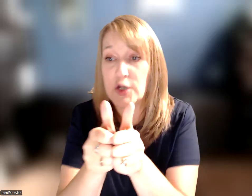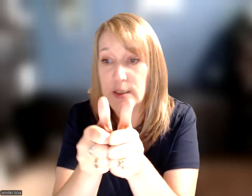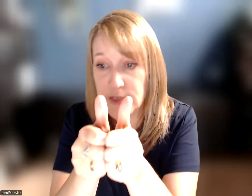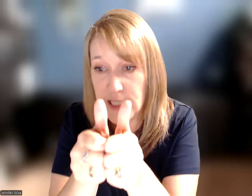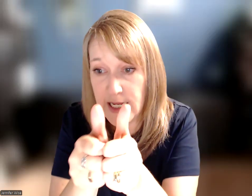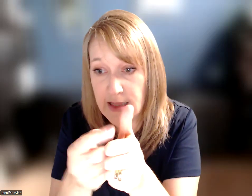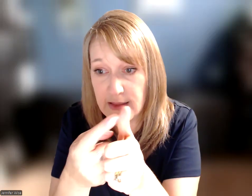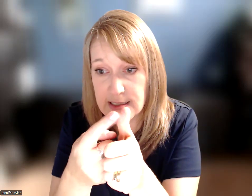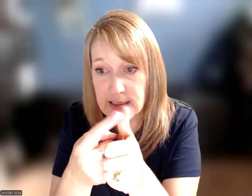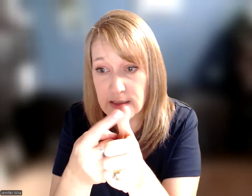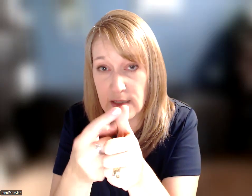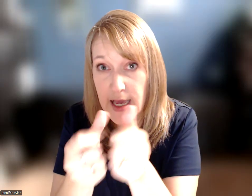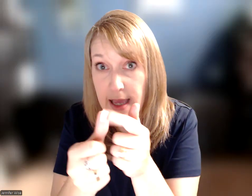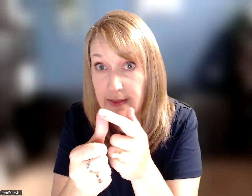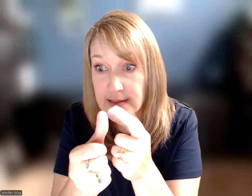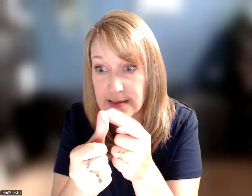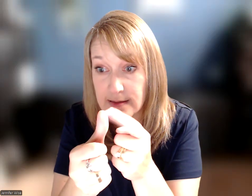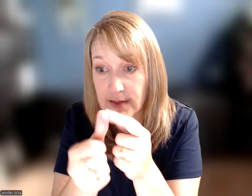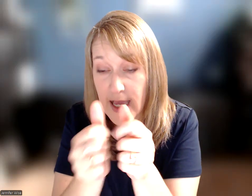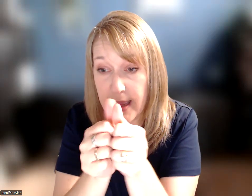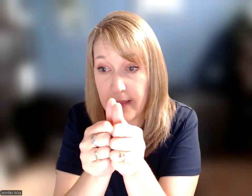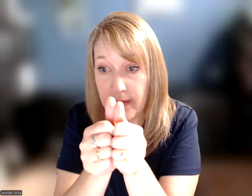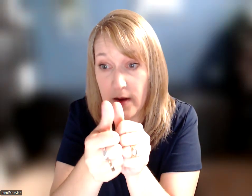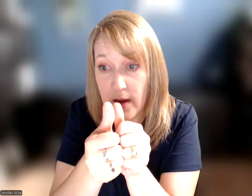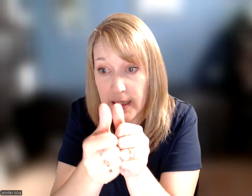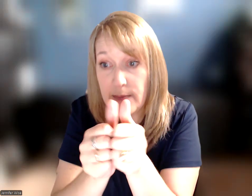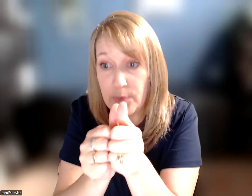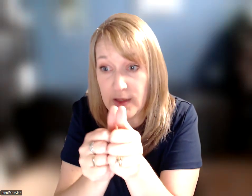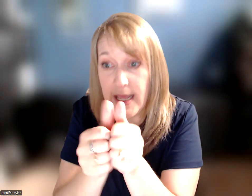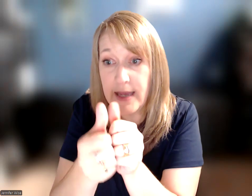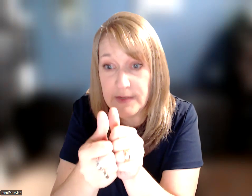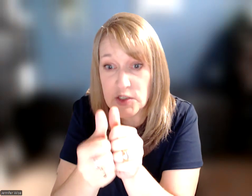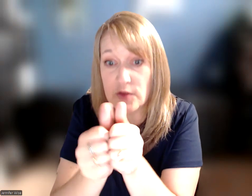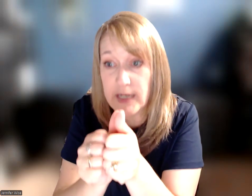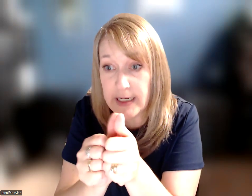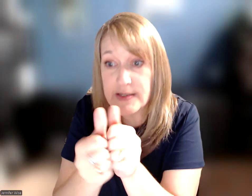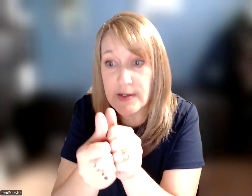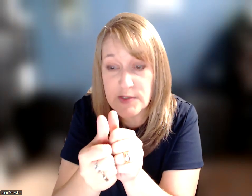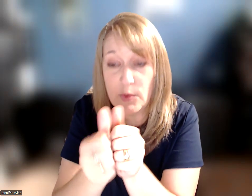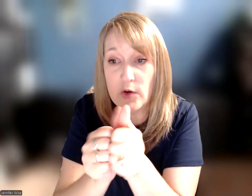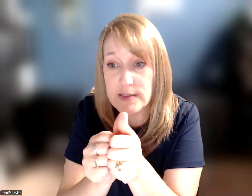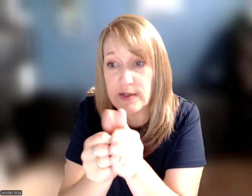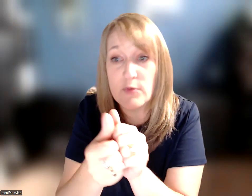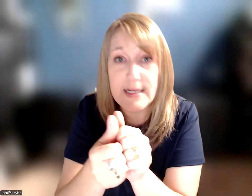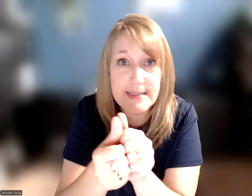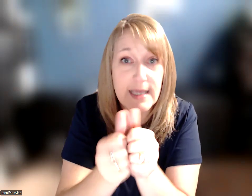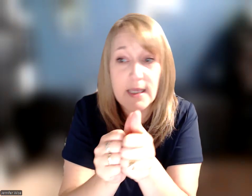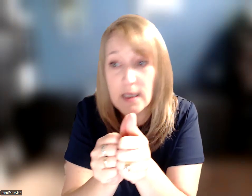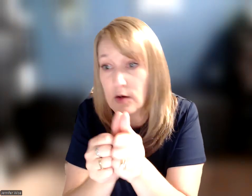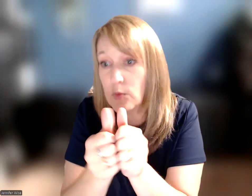going to pretend that this is a little guy and this is a little guy. And they keep pulling ahead of each other in their sports. They're racing, or one of